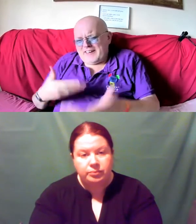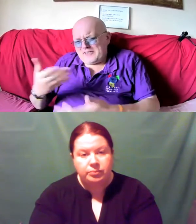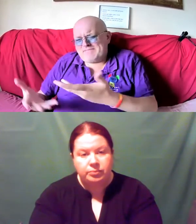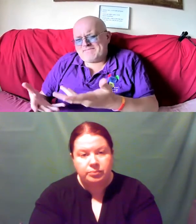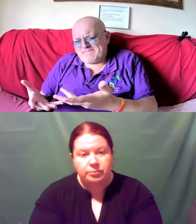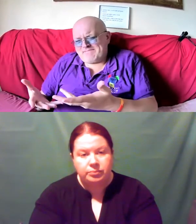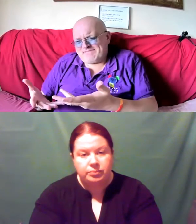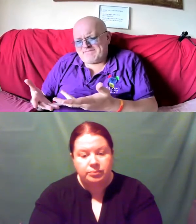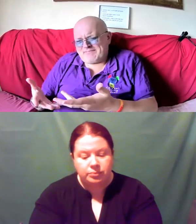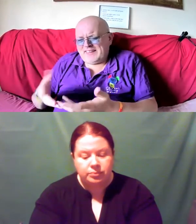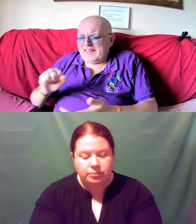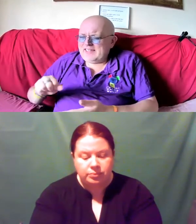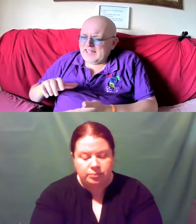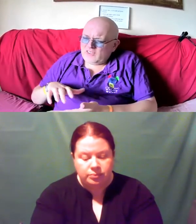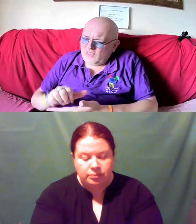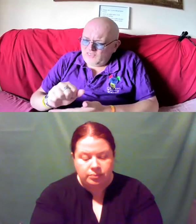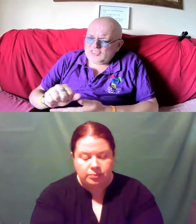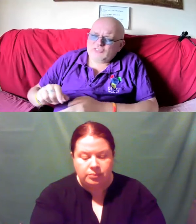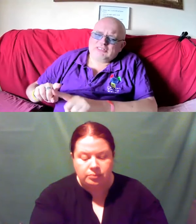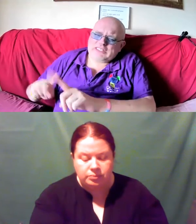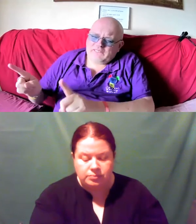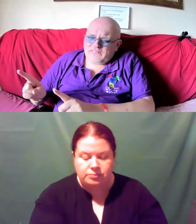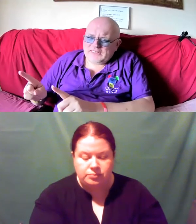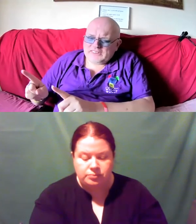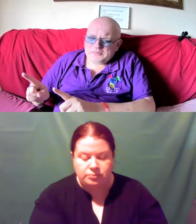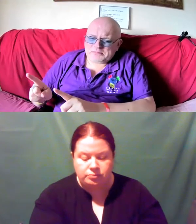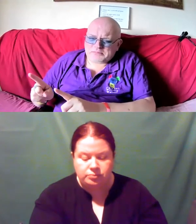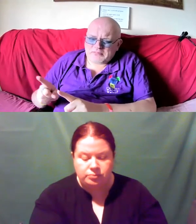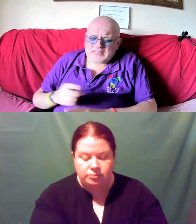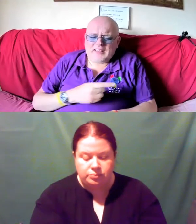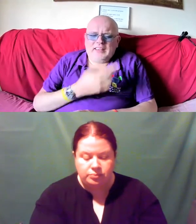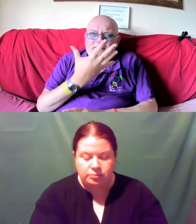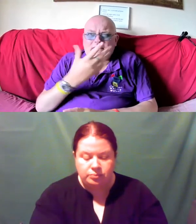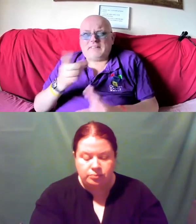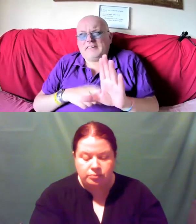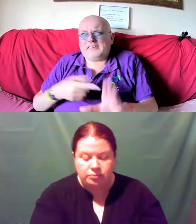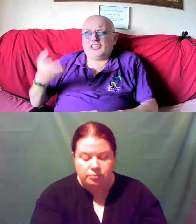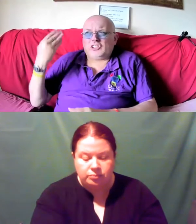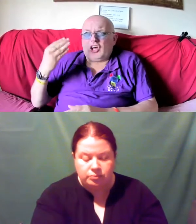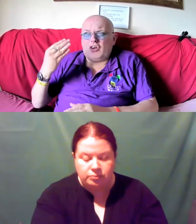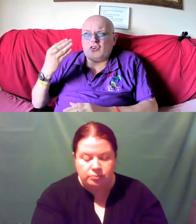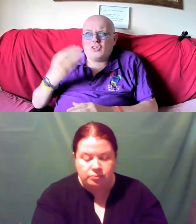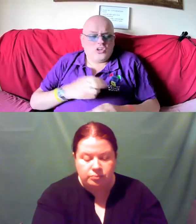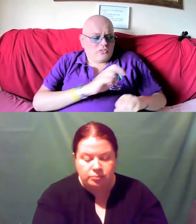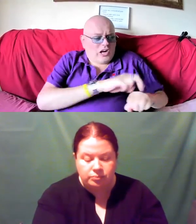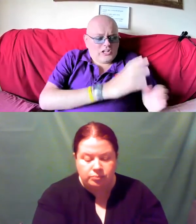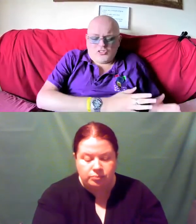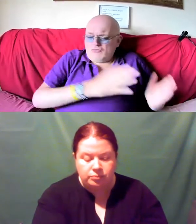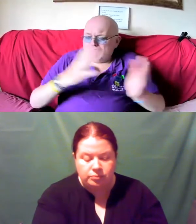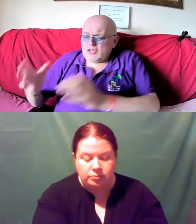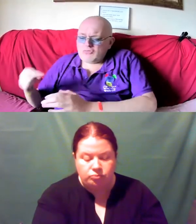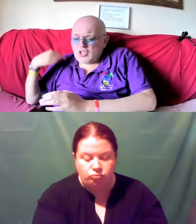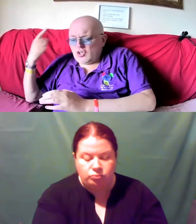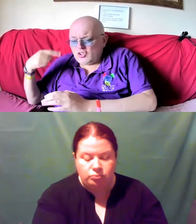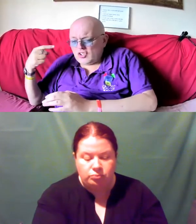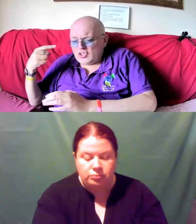You know, they moved to England 55 years ago, so I was born 5 years after they came.